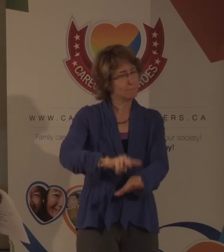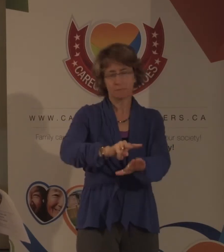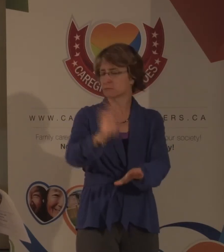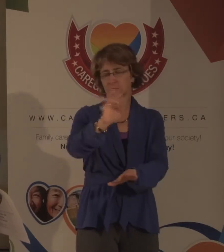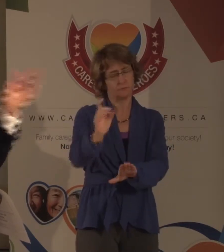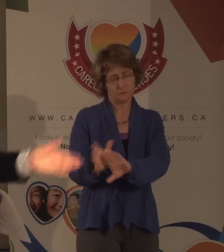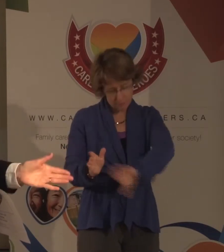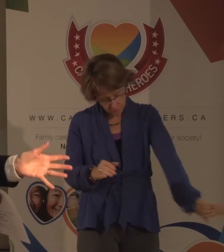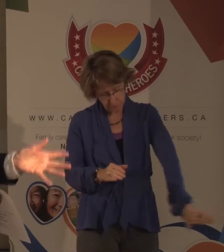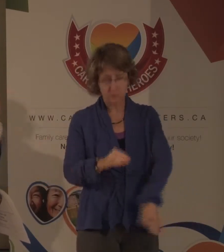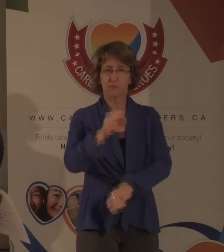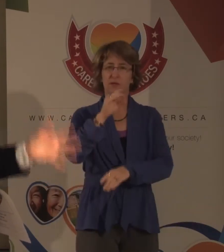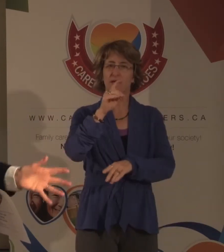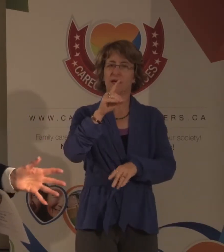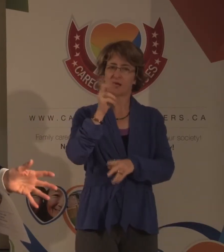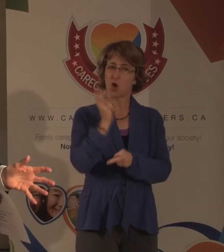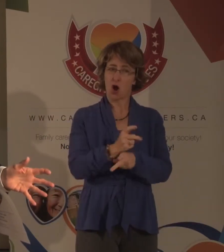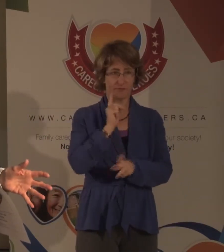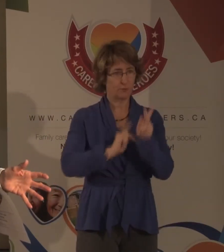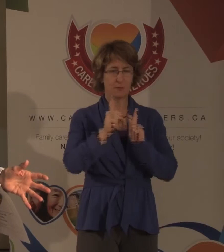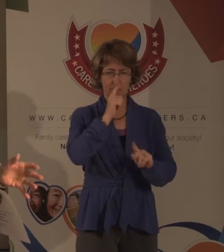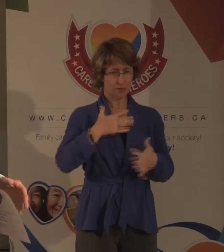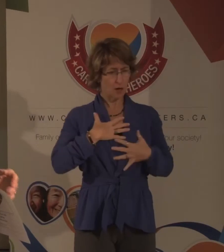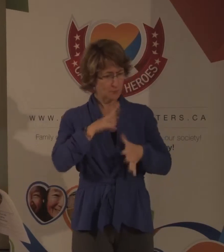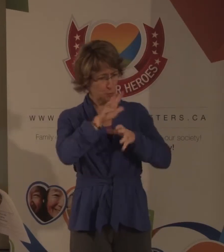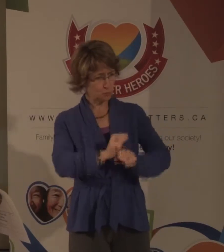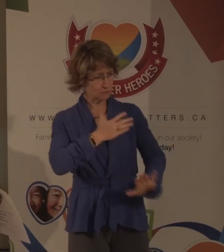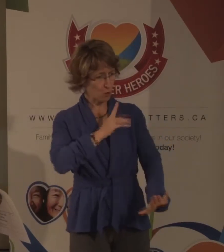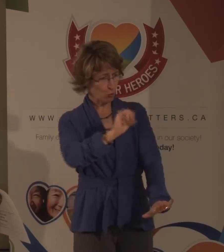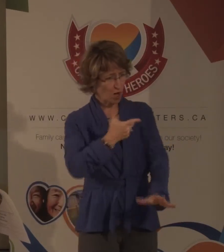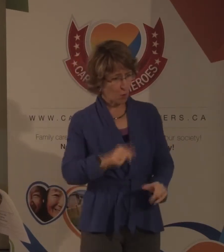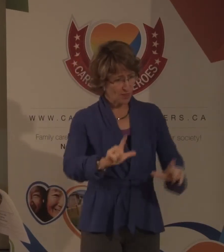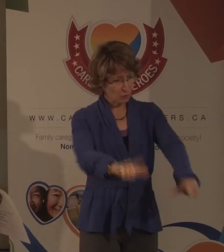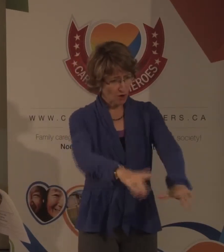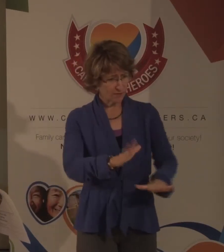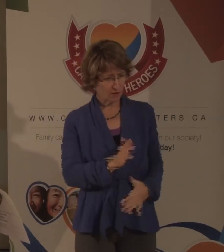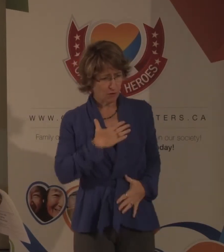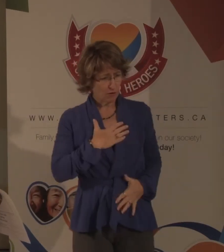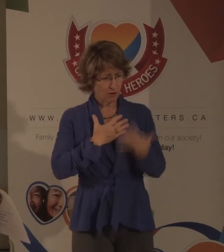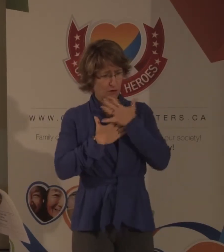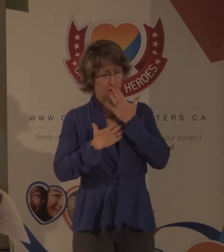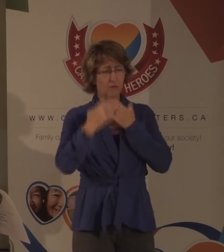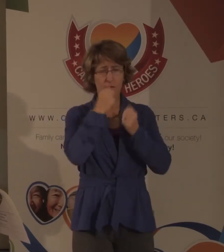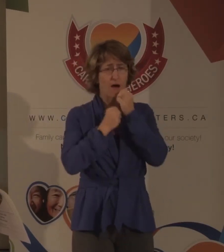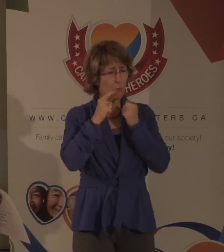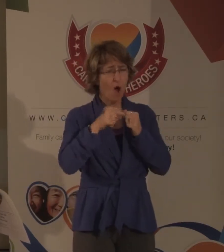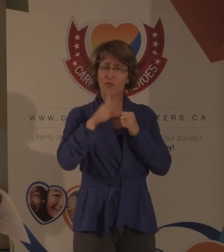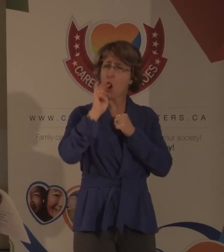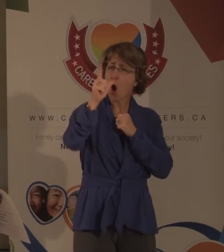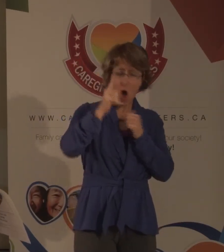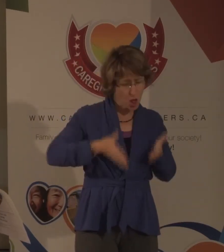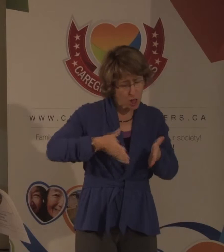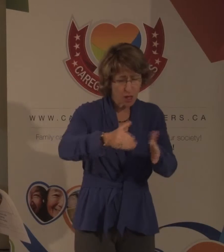seniors because it changes their outlook. It changes their home, because that's what they want. They want that scatter rug down their hallway, and